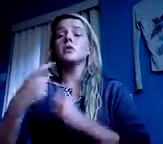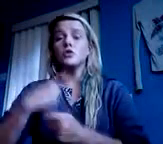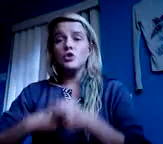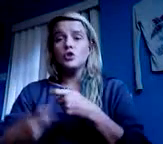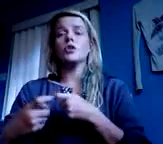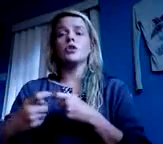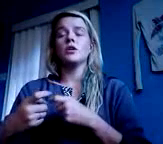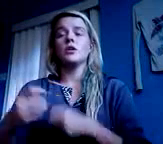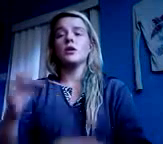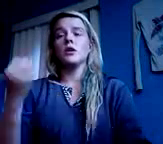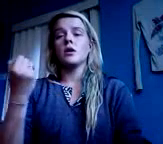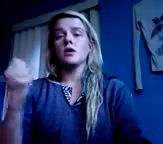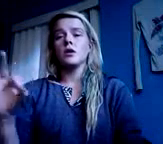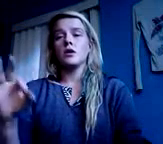Okay?